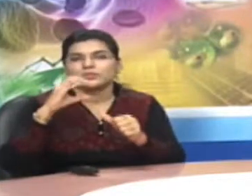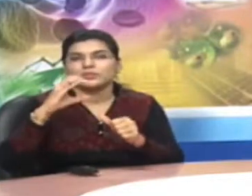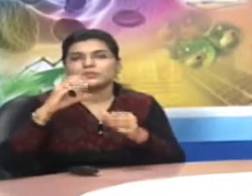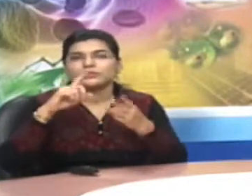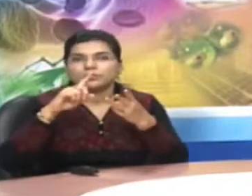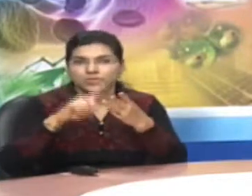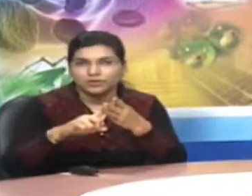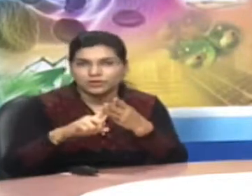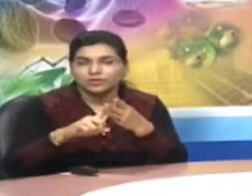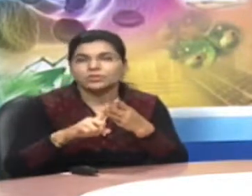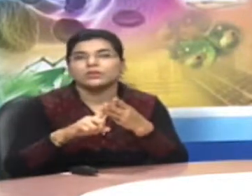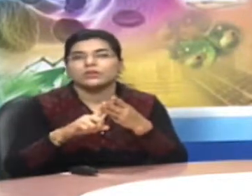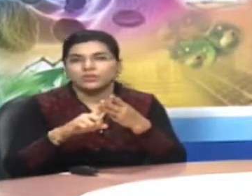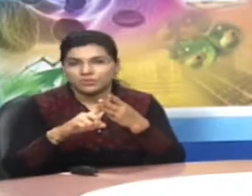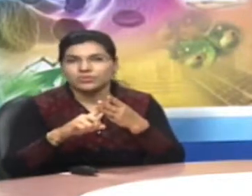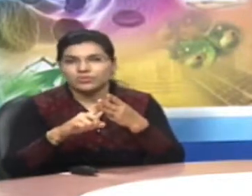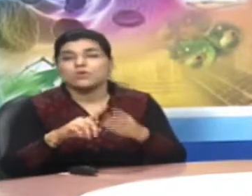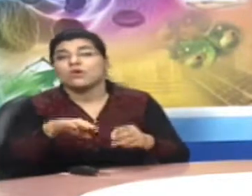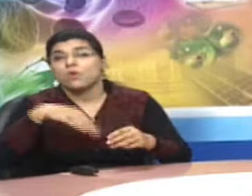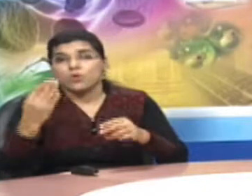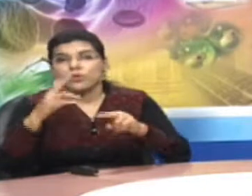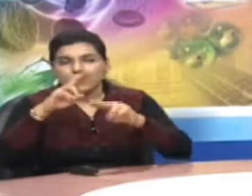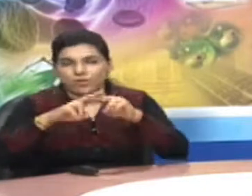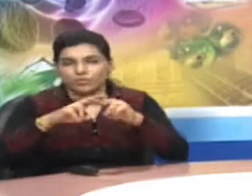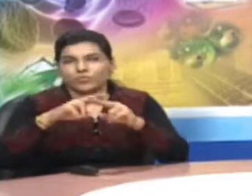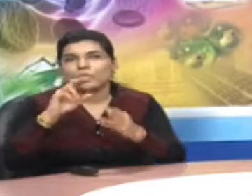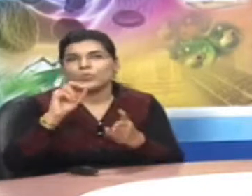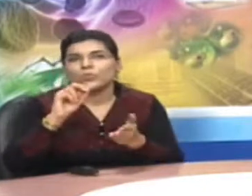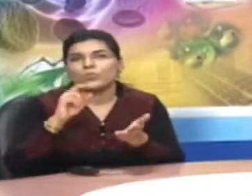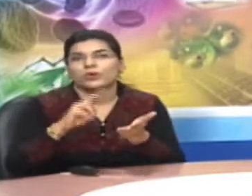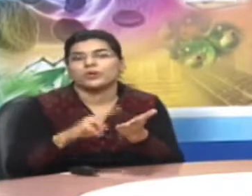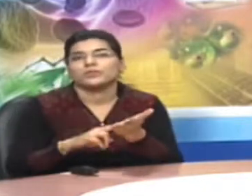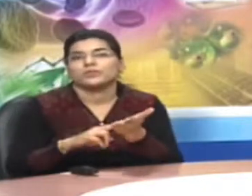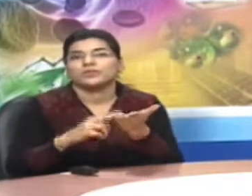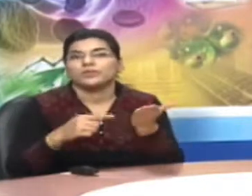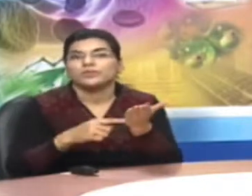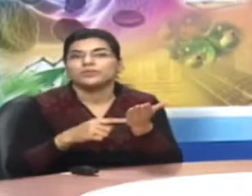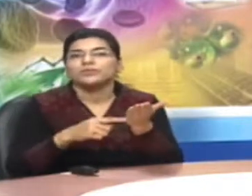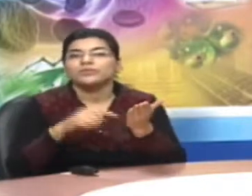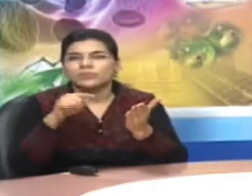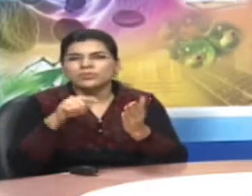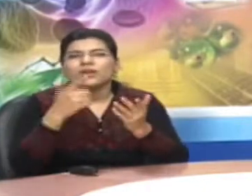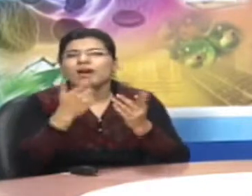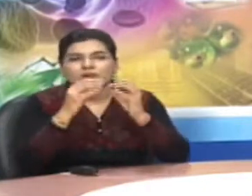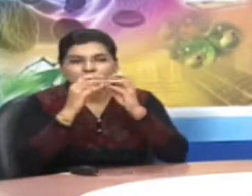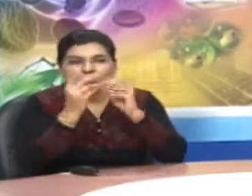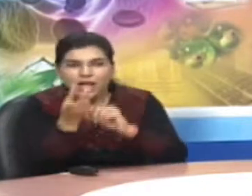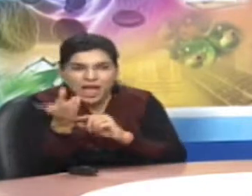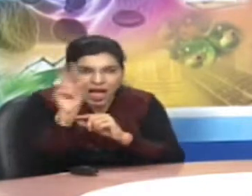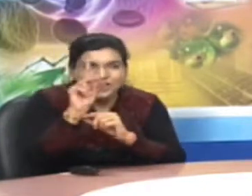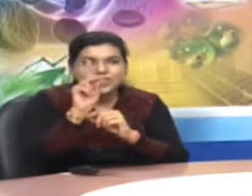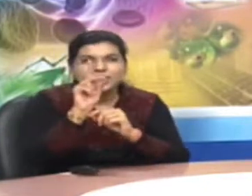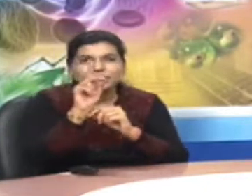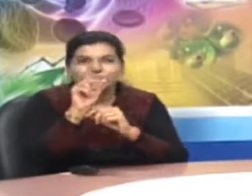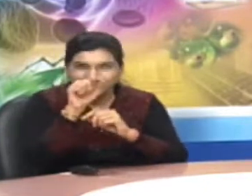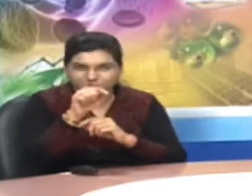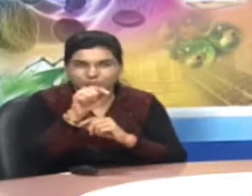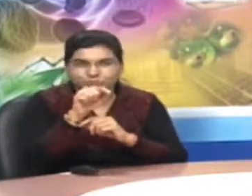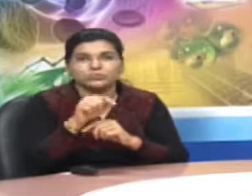be replaced. And you can mention, as you see in the given slide here, you